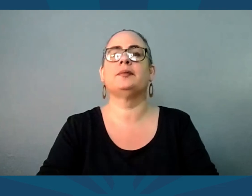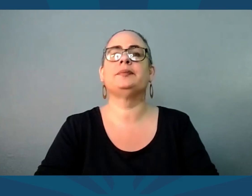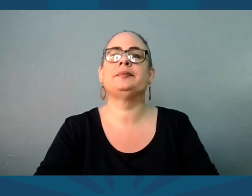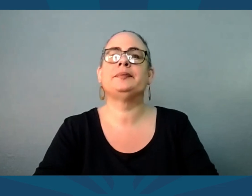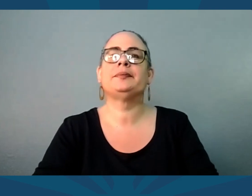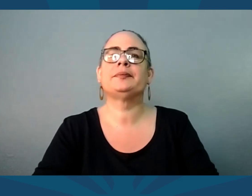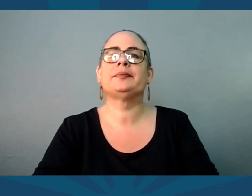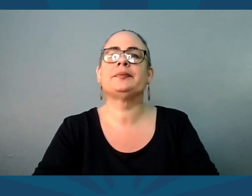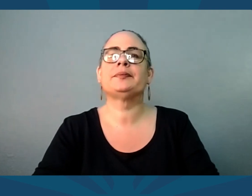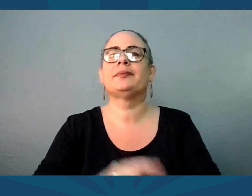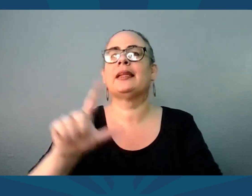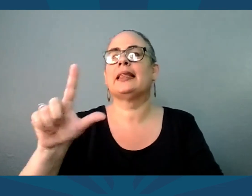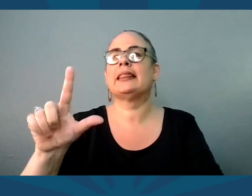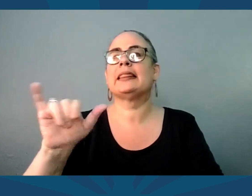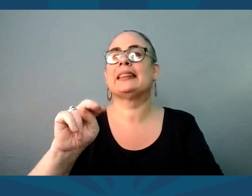yavapai.az.gov.